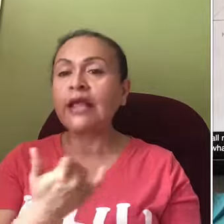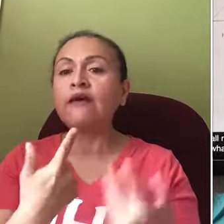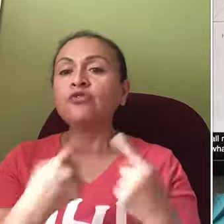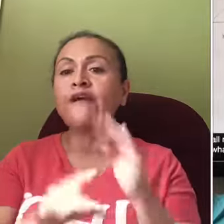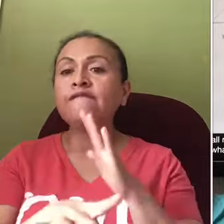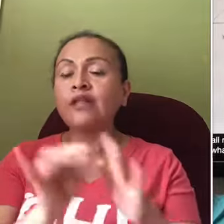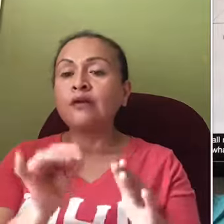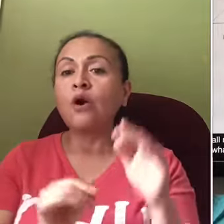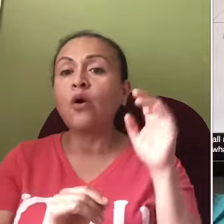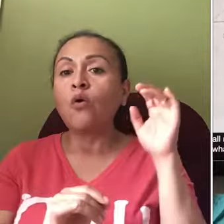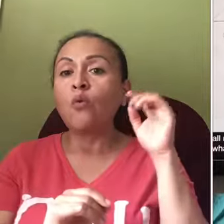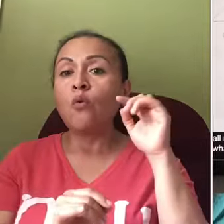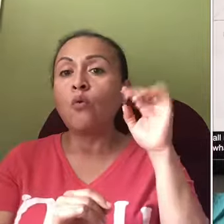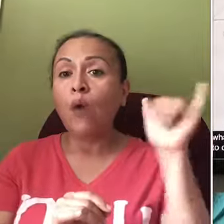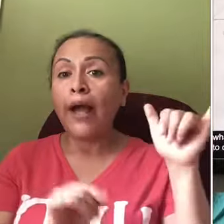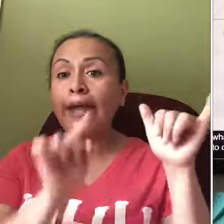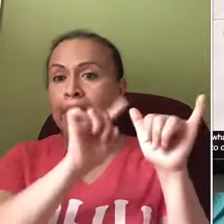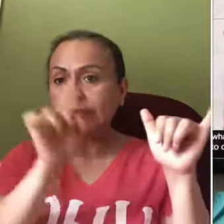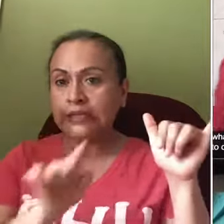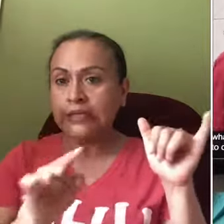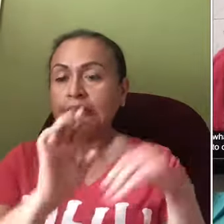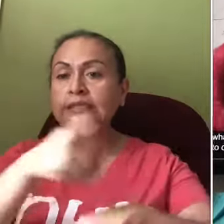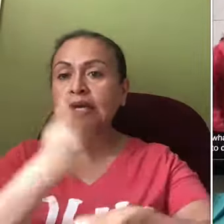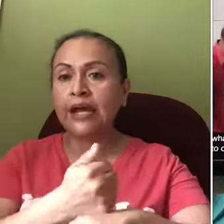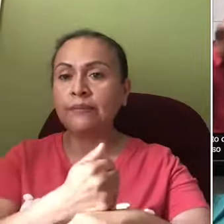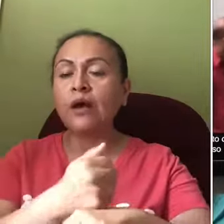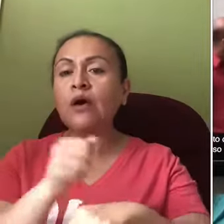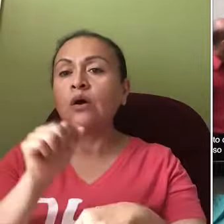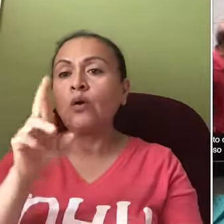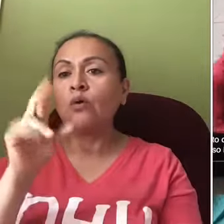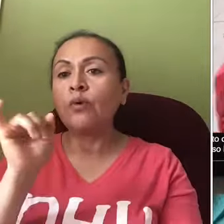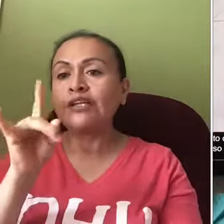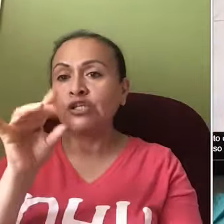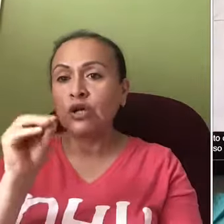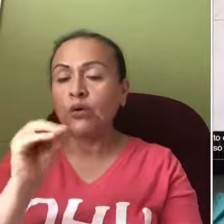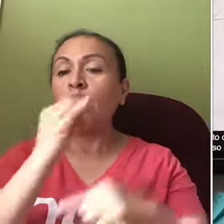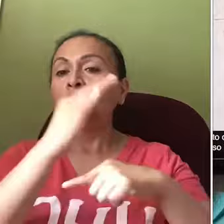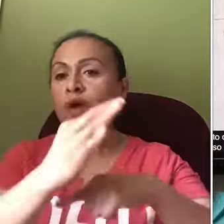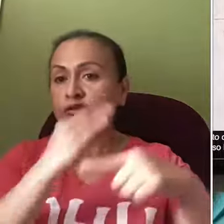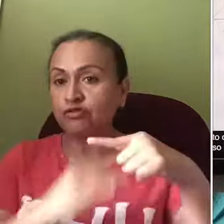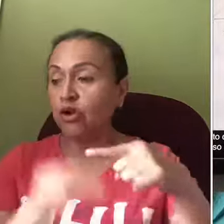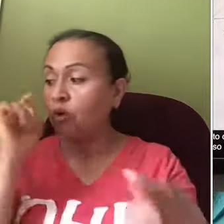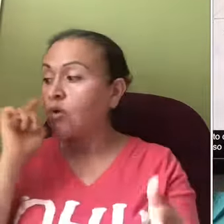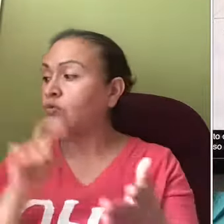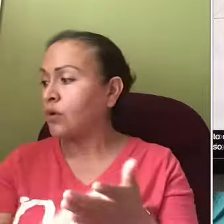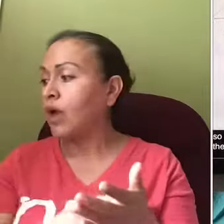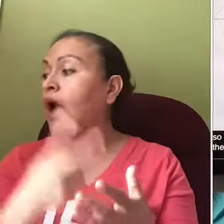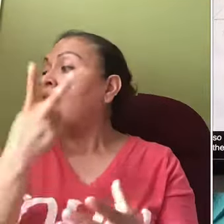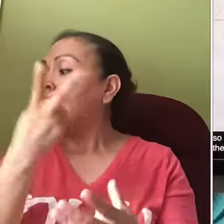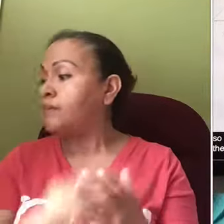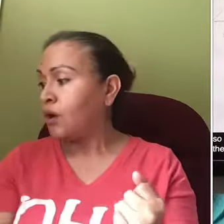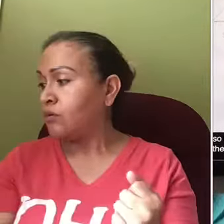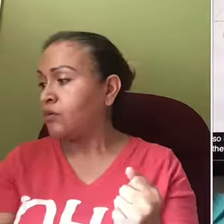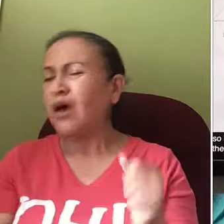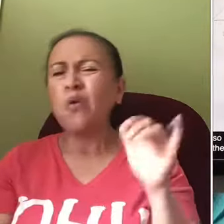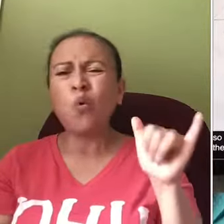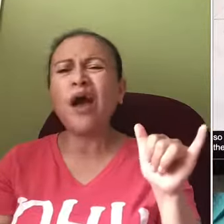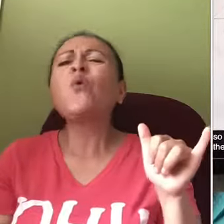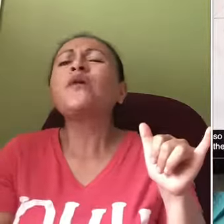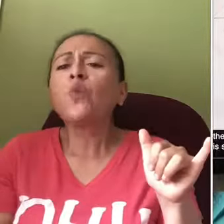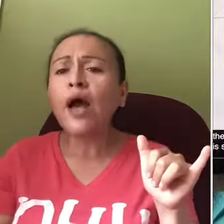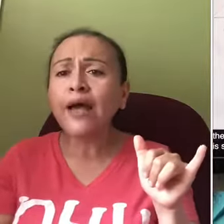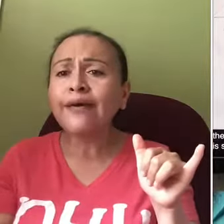again, what we're going to do is we're going to set up some ratios. So let's go and look at these two ratios. We need to figure out what Y is.